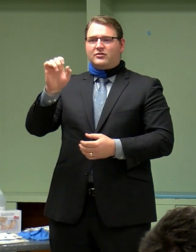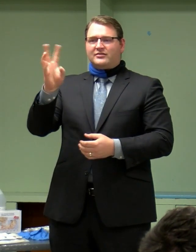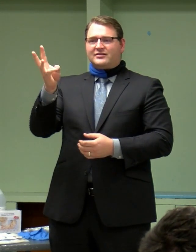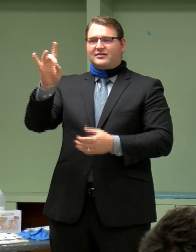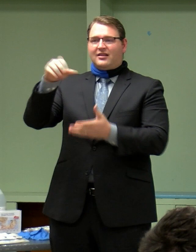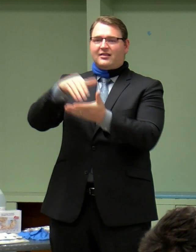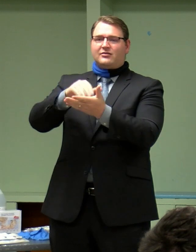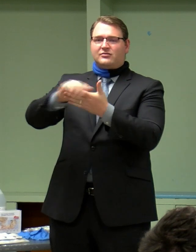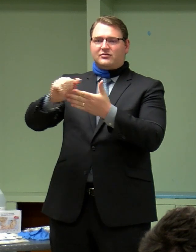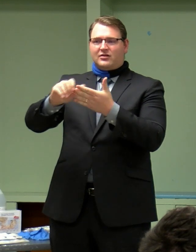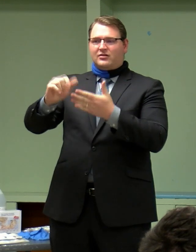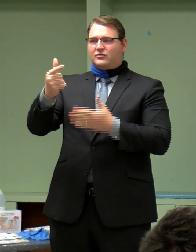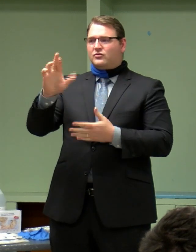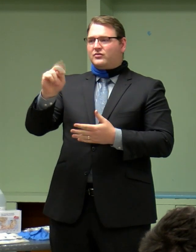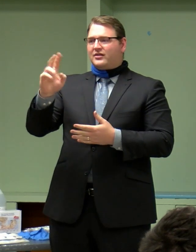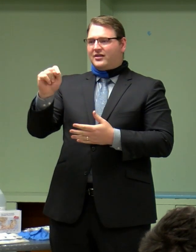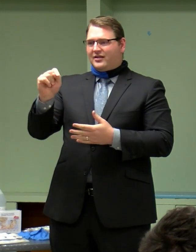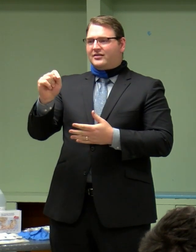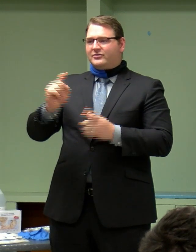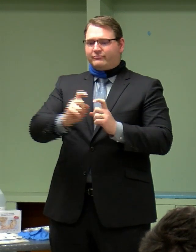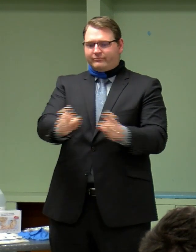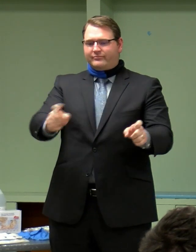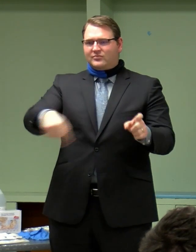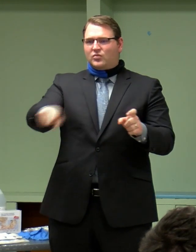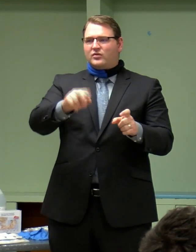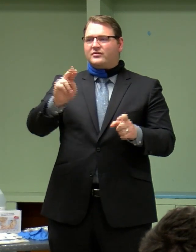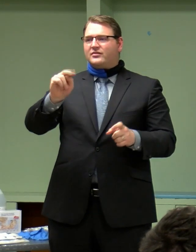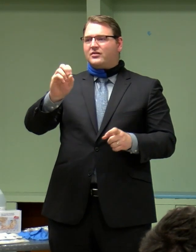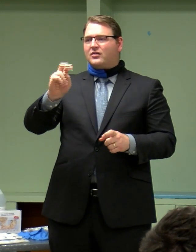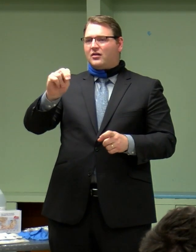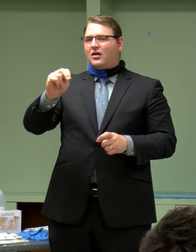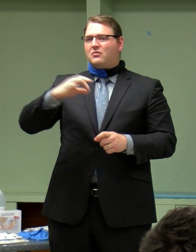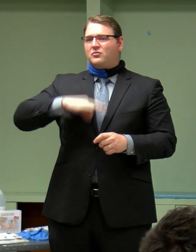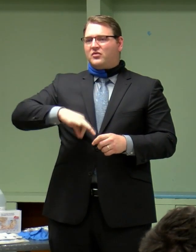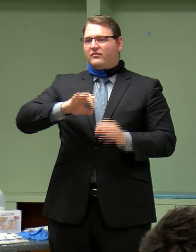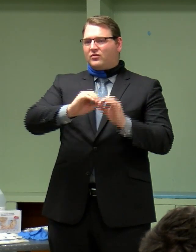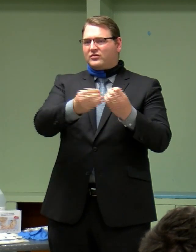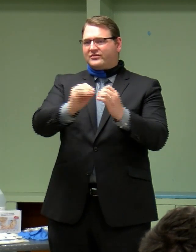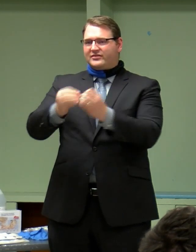$168,000 in grants to Houston nonprofit organizations working on the front lines in